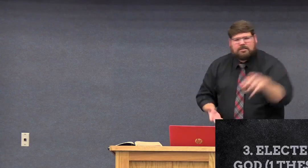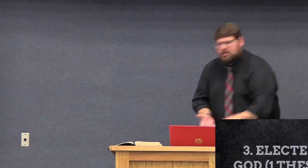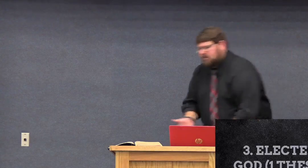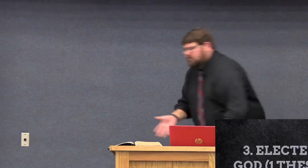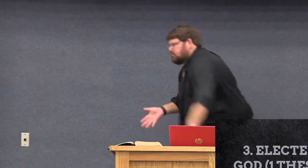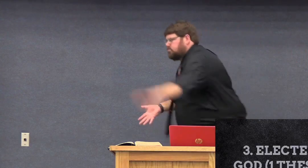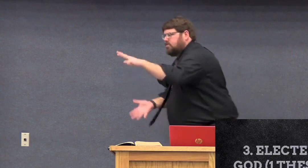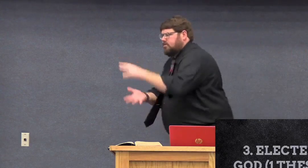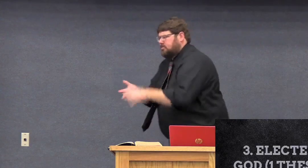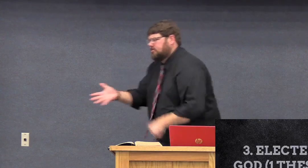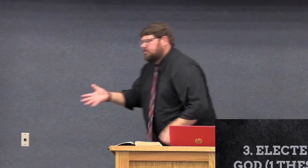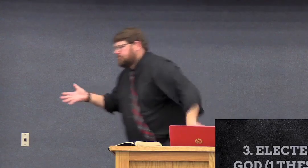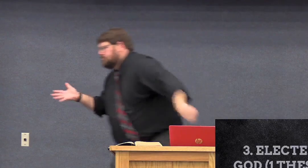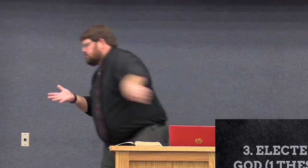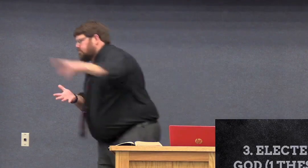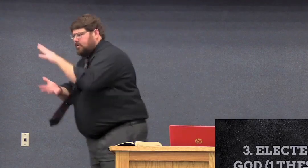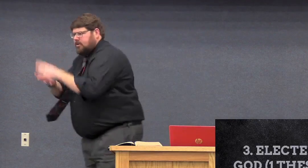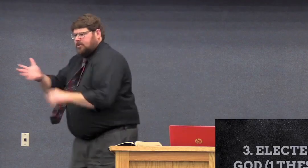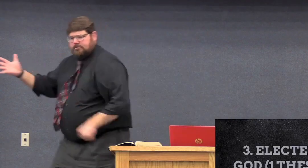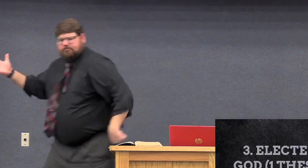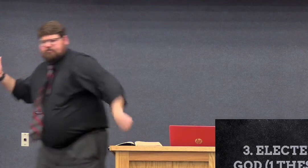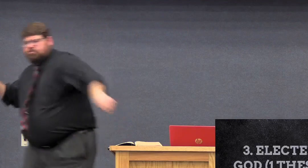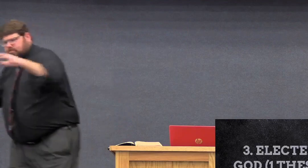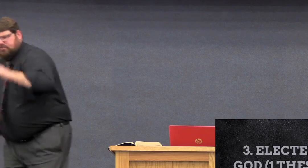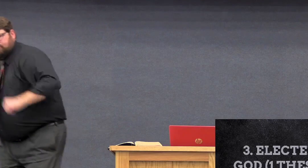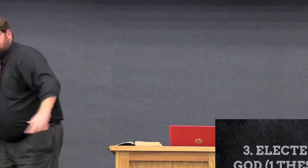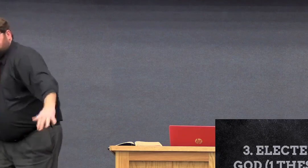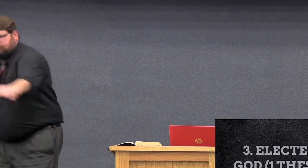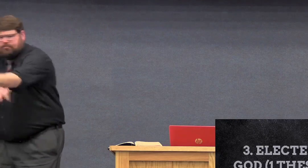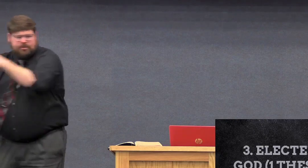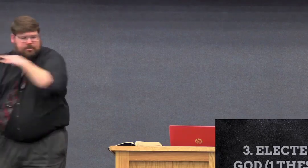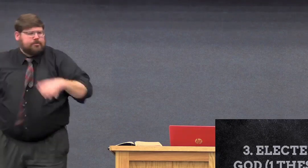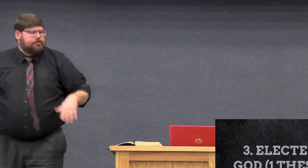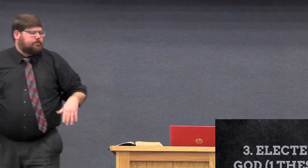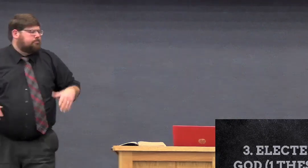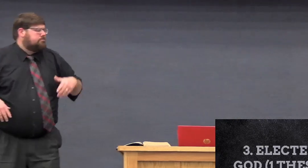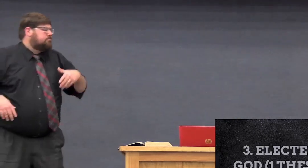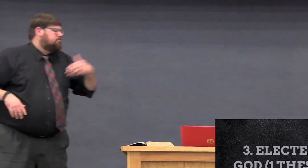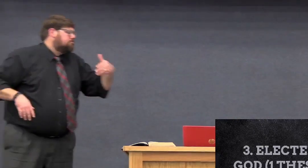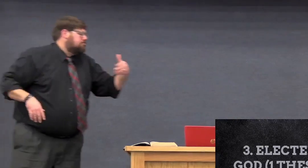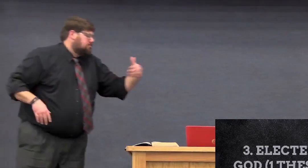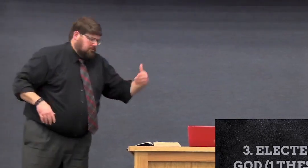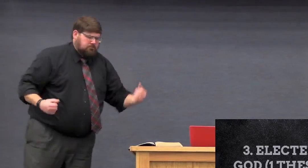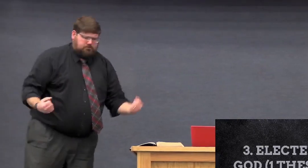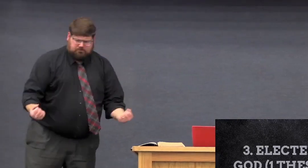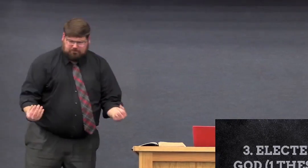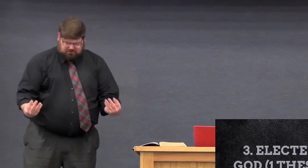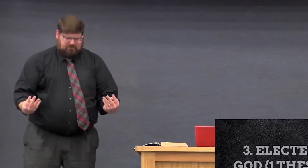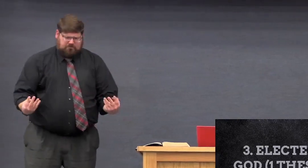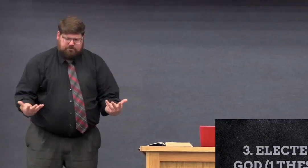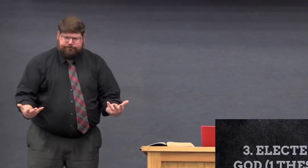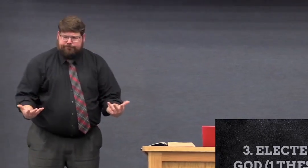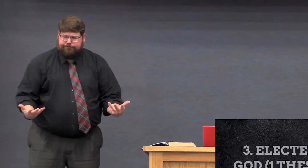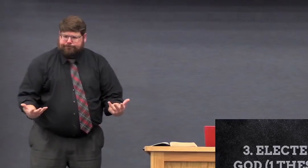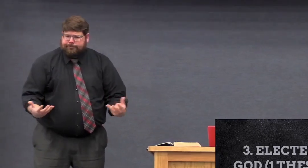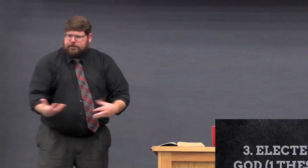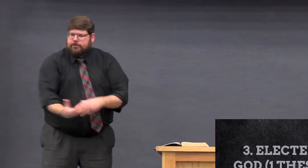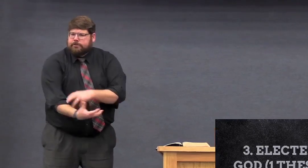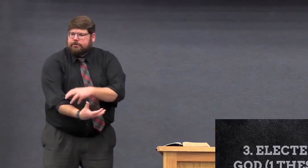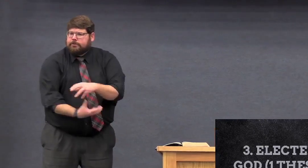and threw out some tares, that means like weeds, things that don't belong in the field. He threw out a